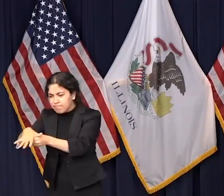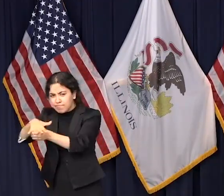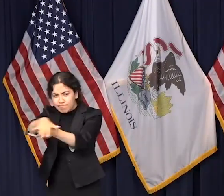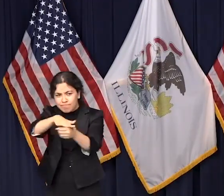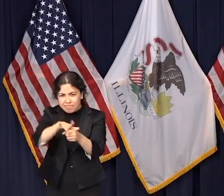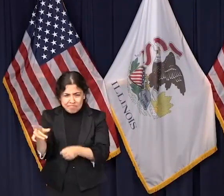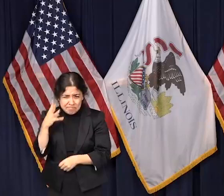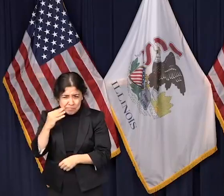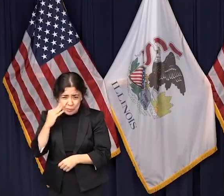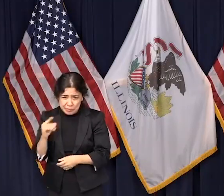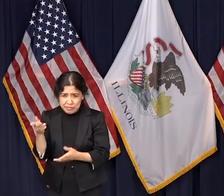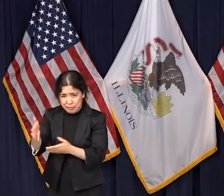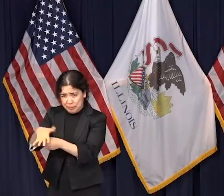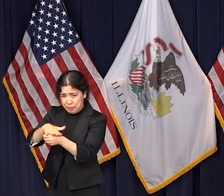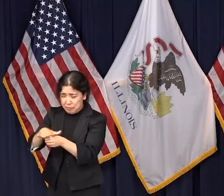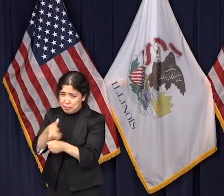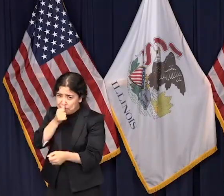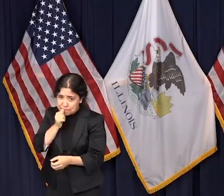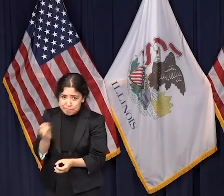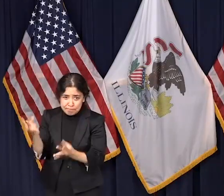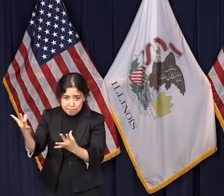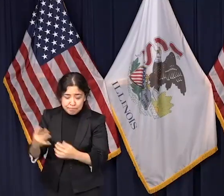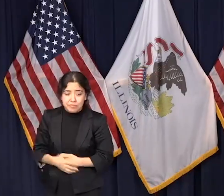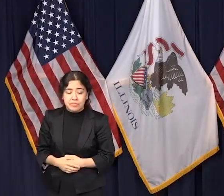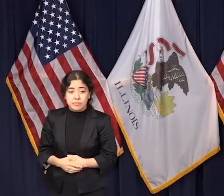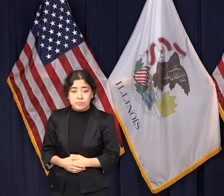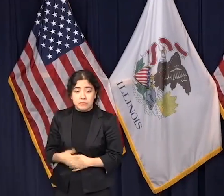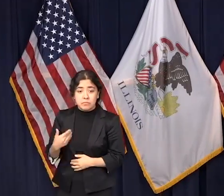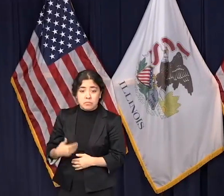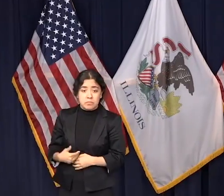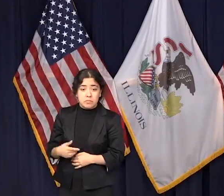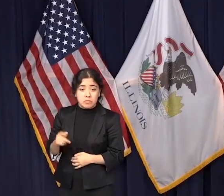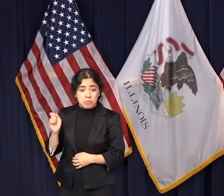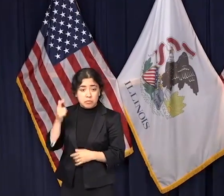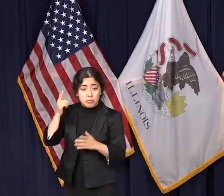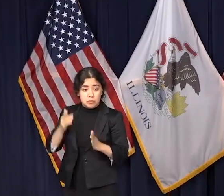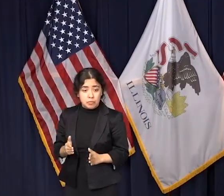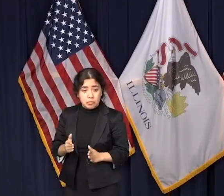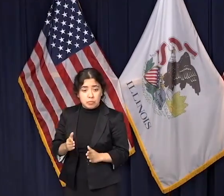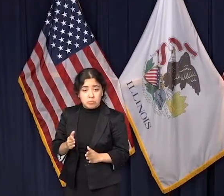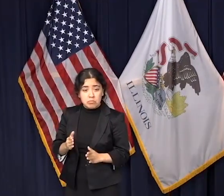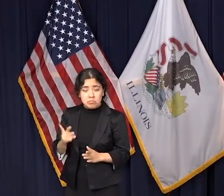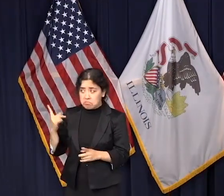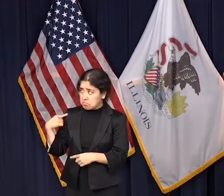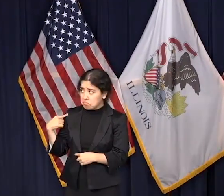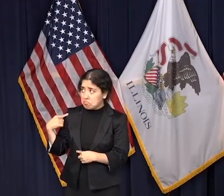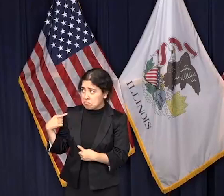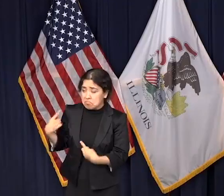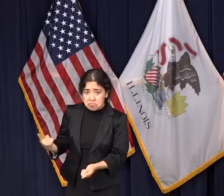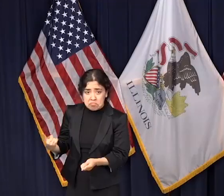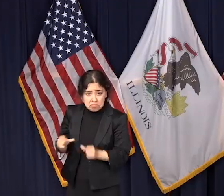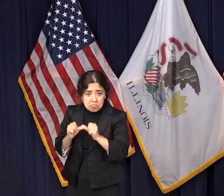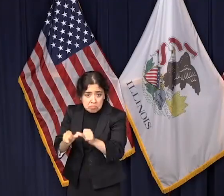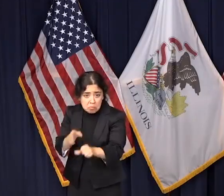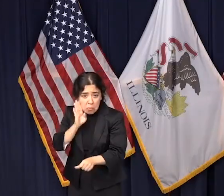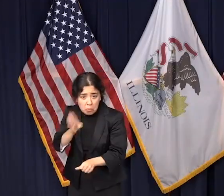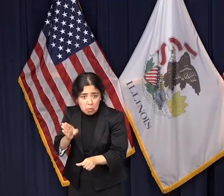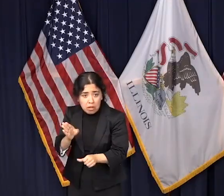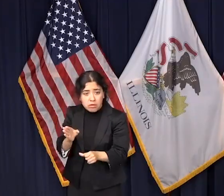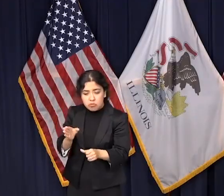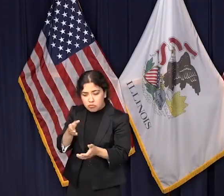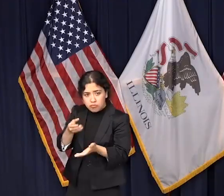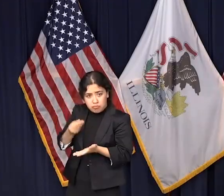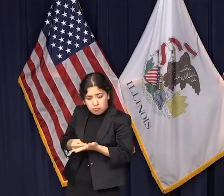communities. As governor, I have and will continue to invest in communities that have been neglected for far too